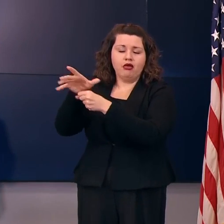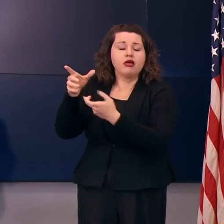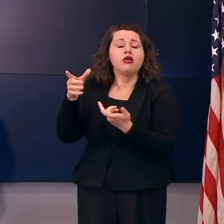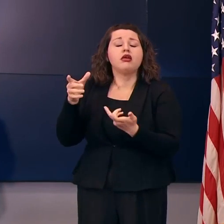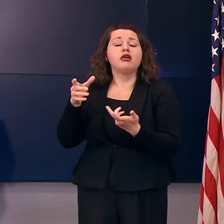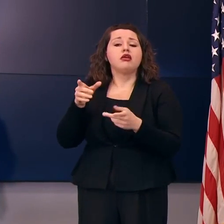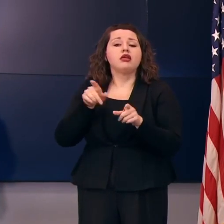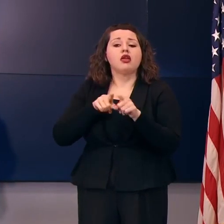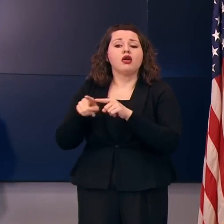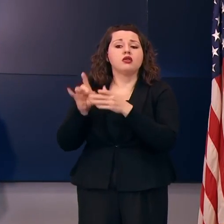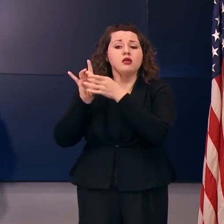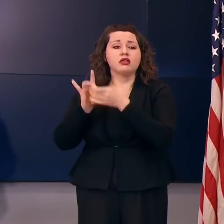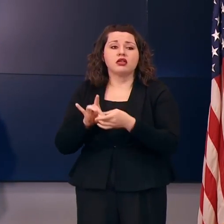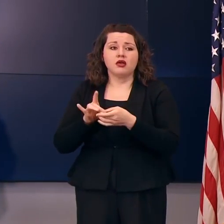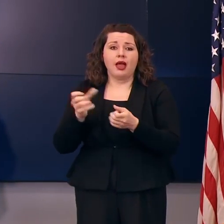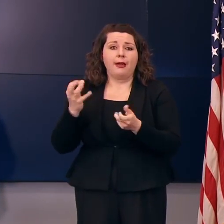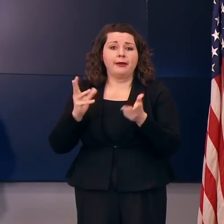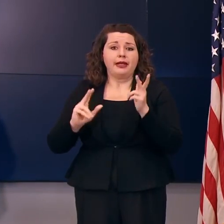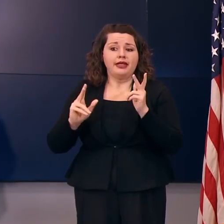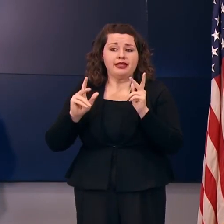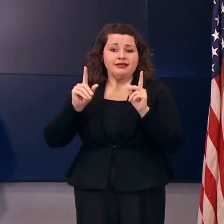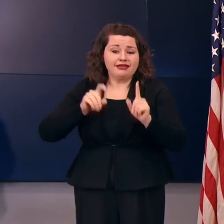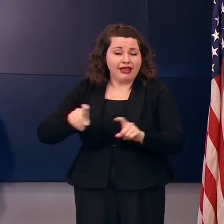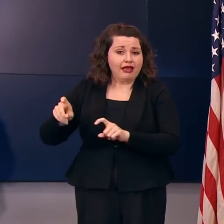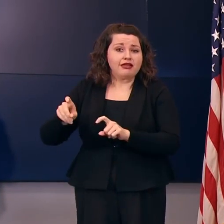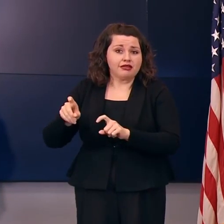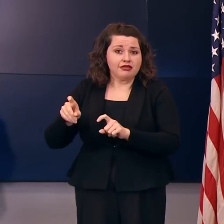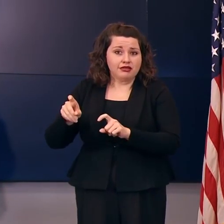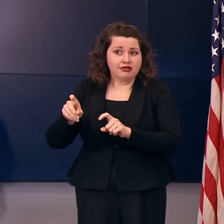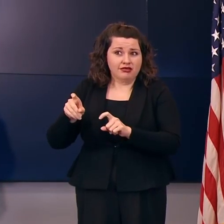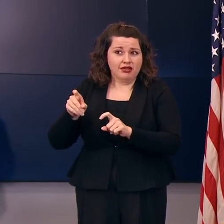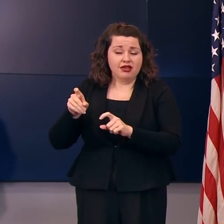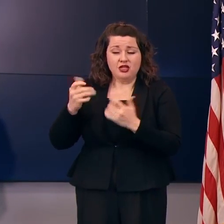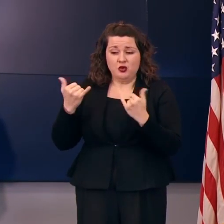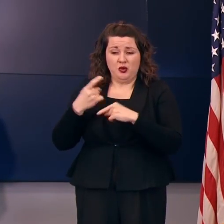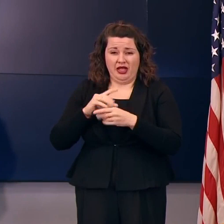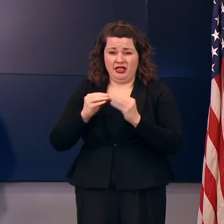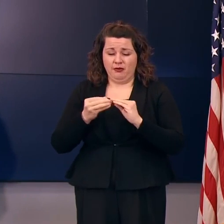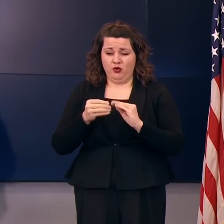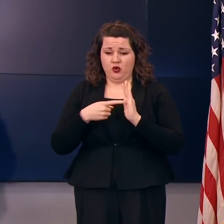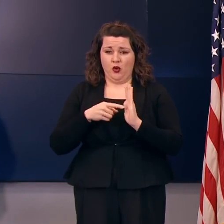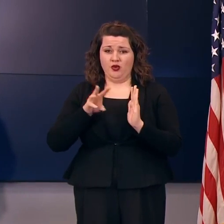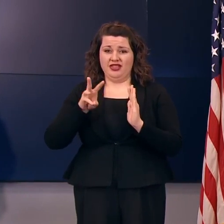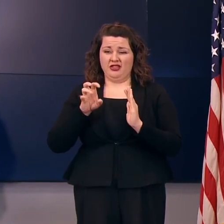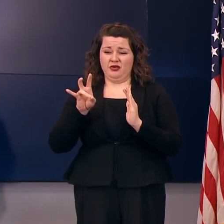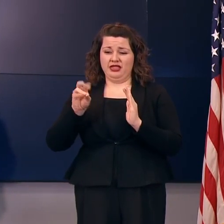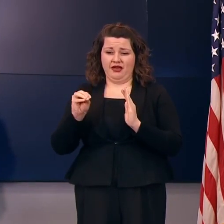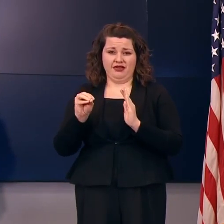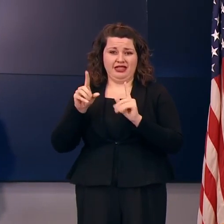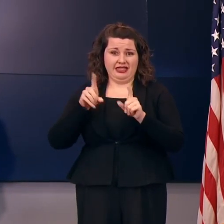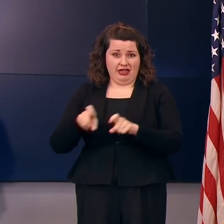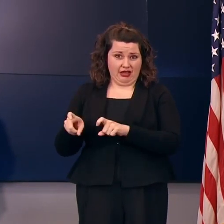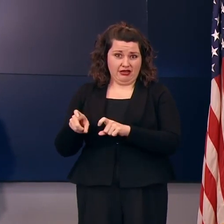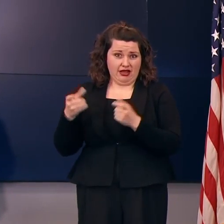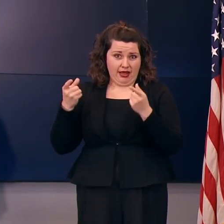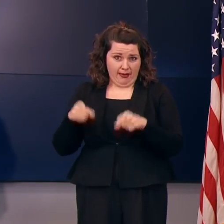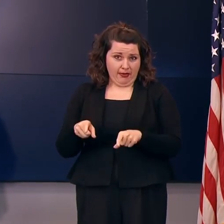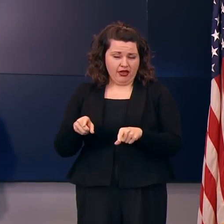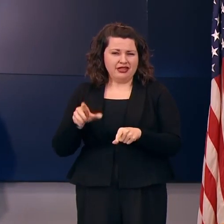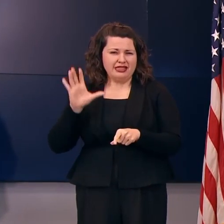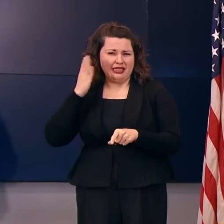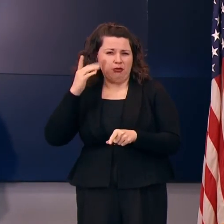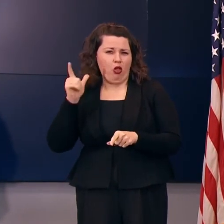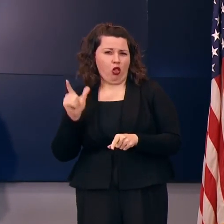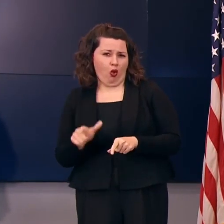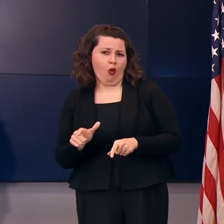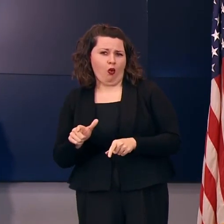then also relating to the number of tests conducted, today's numbers show only 670 tests were conducted, and that seems low